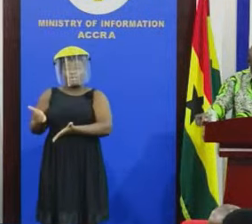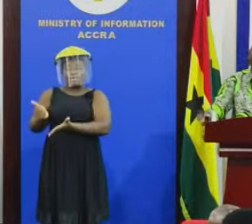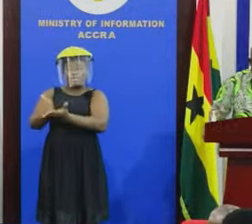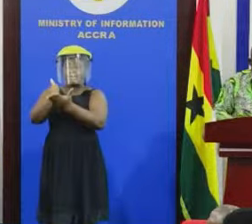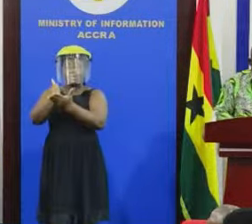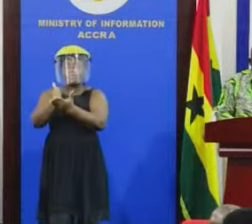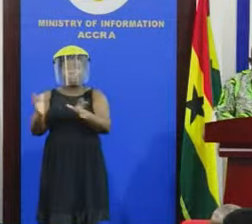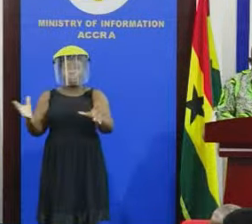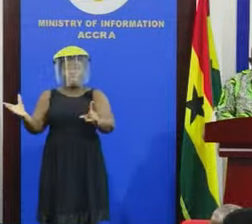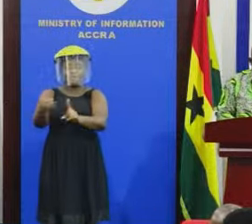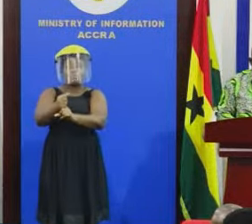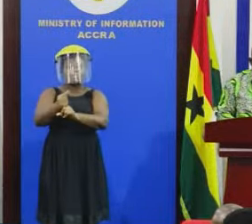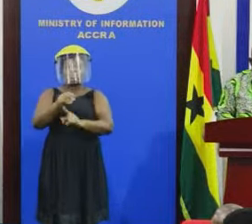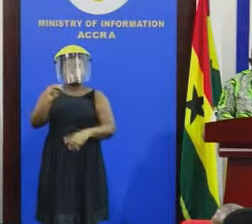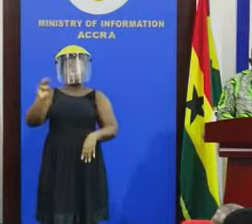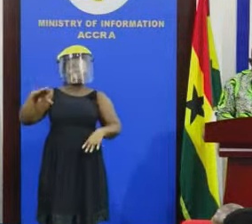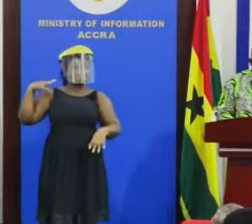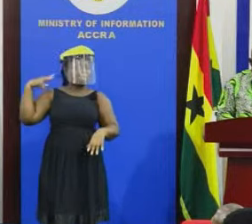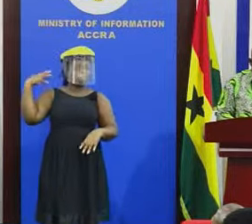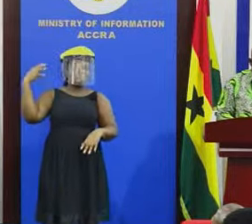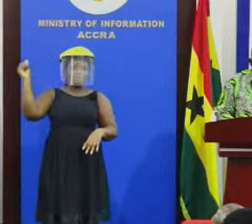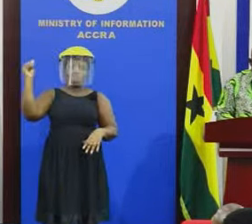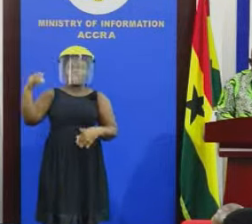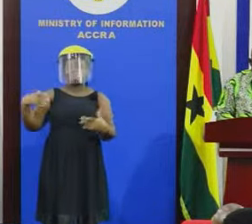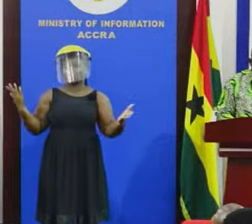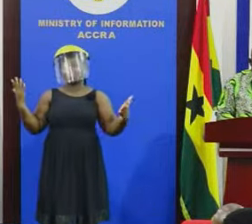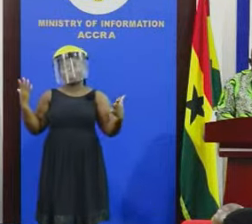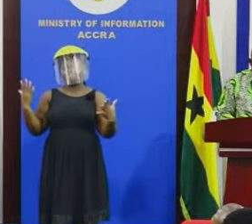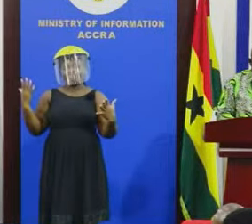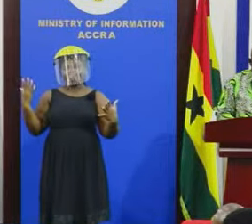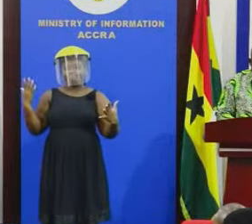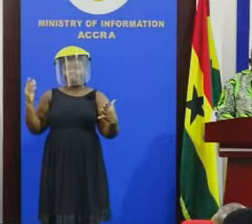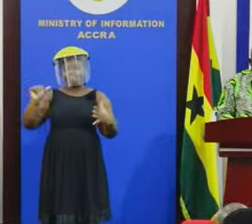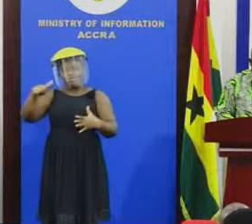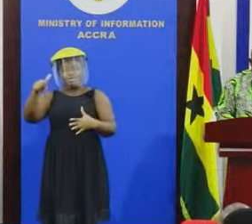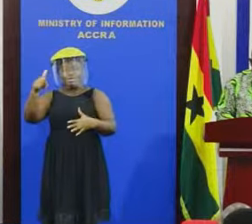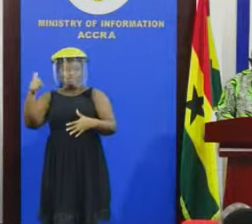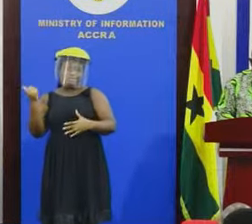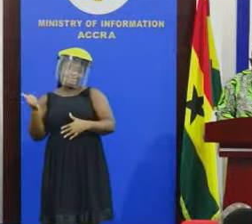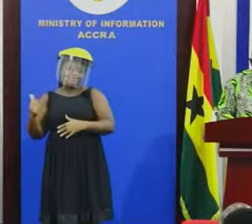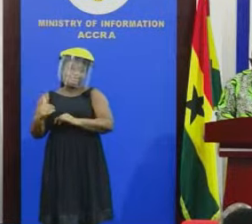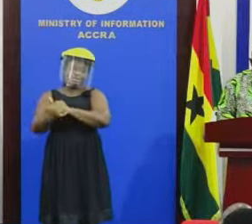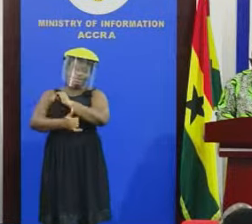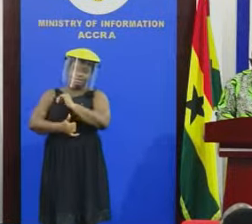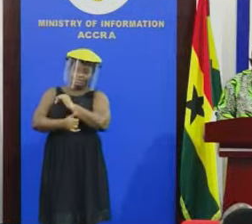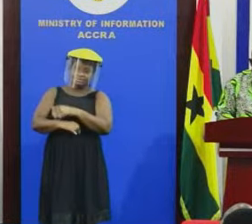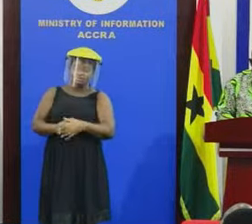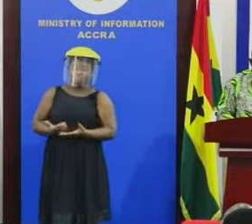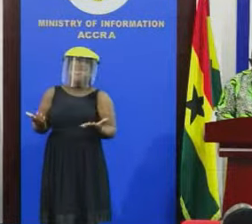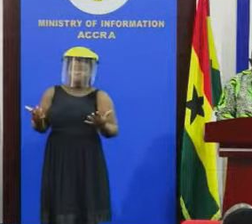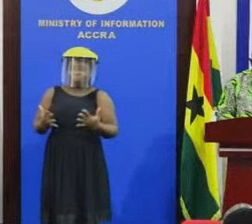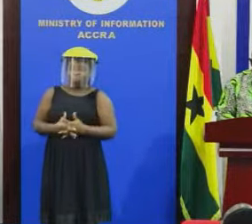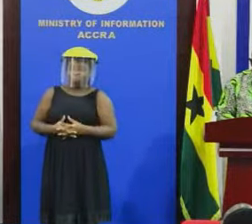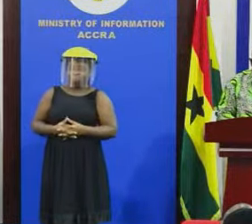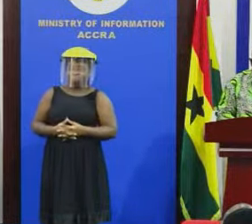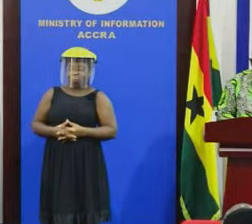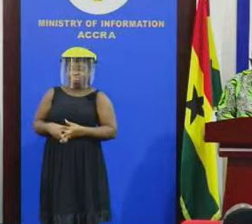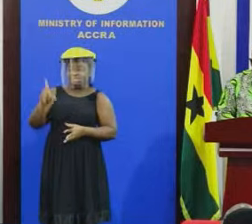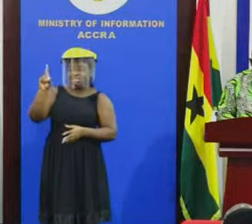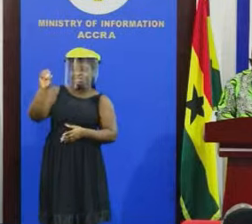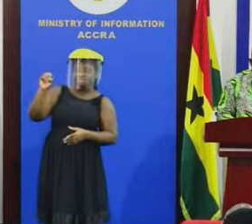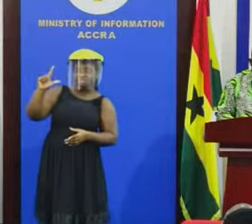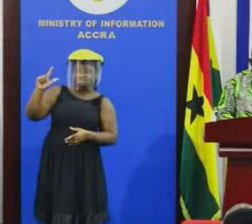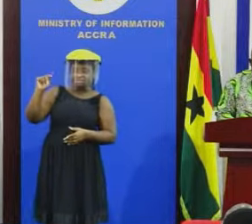assist in apprehending them, they perhaps would have sailed off into the crevices in some areas in the delta, and